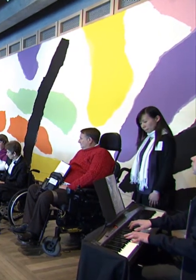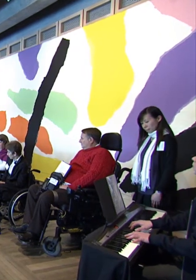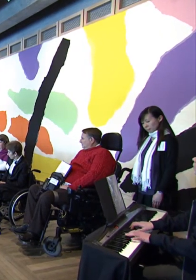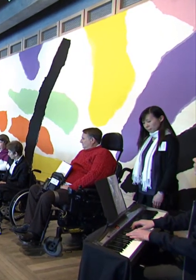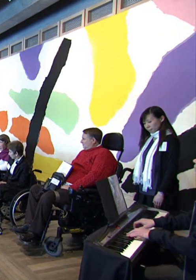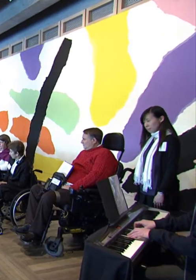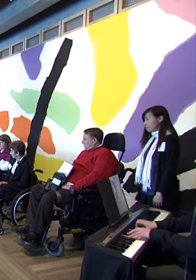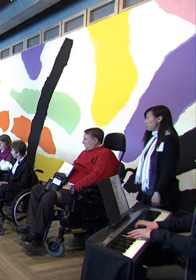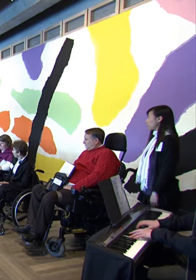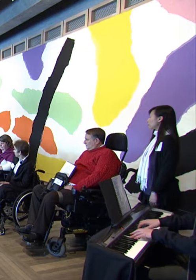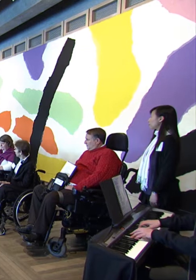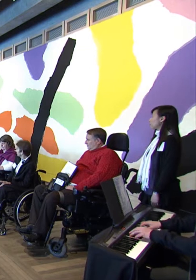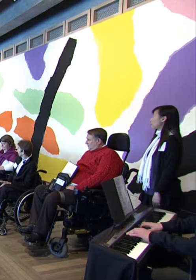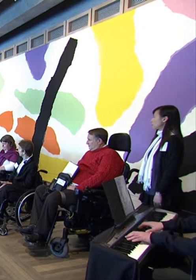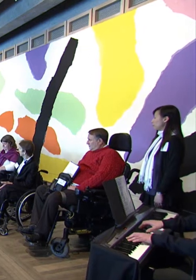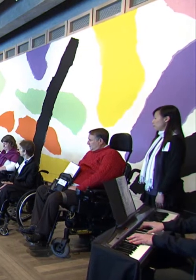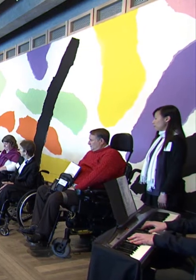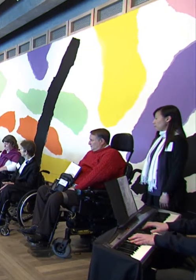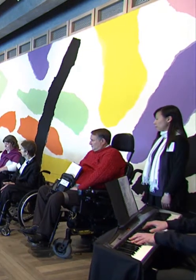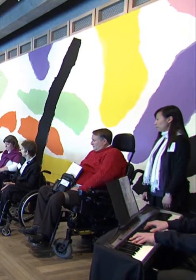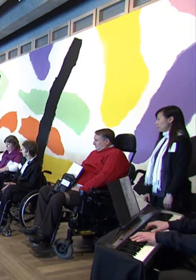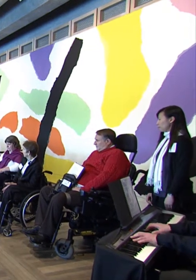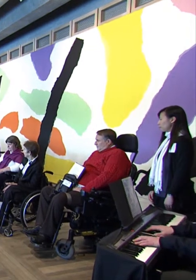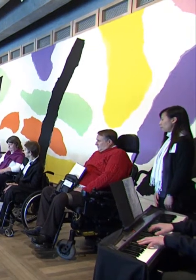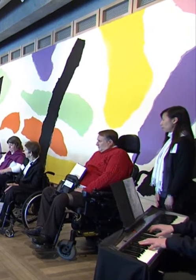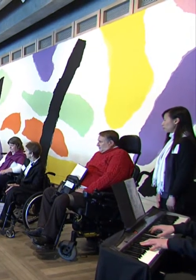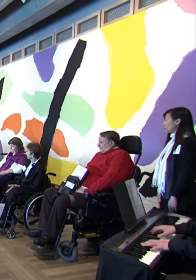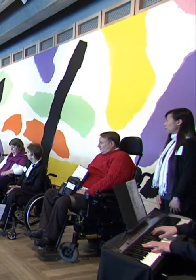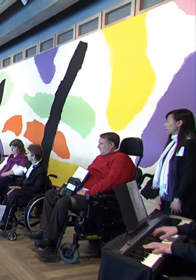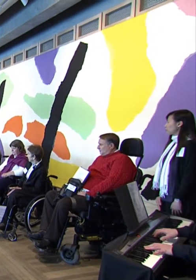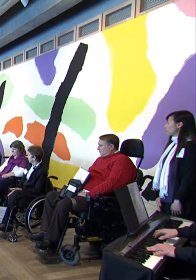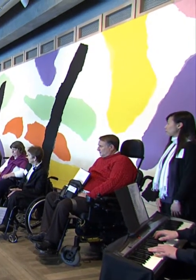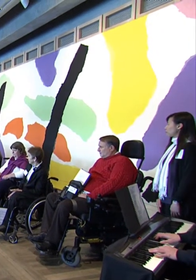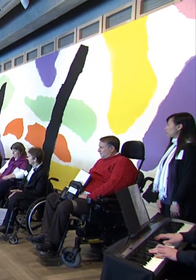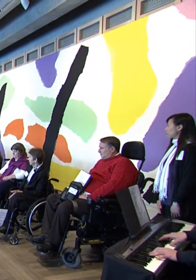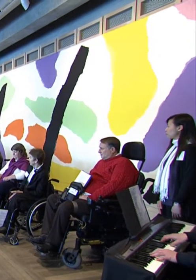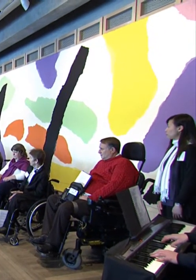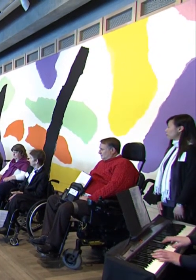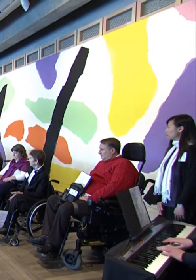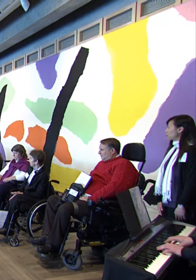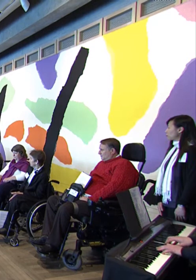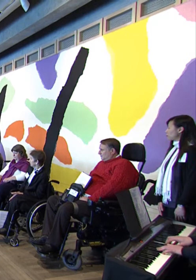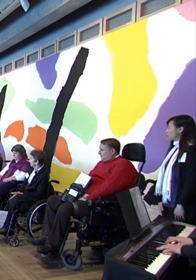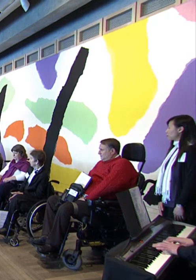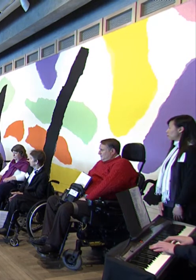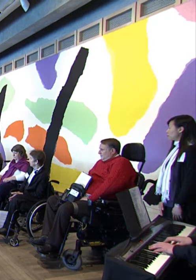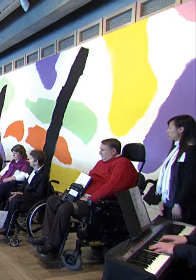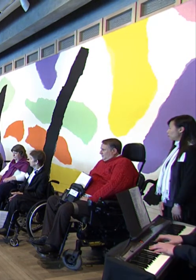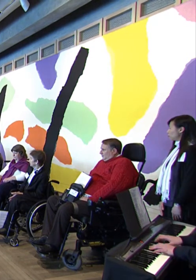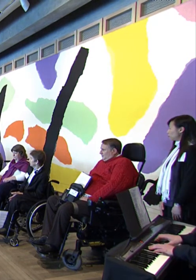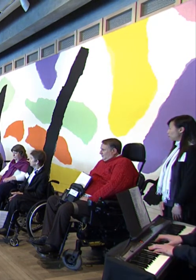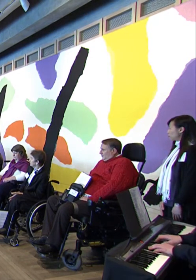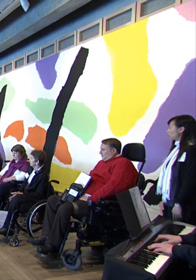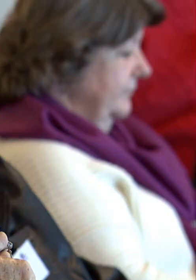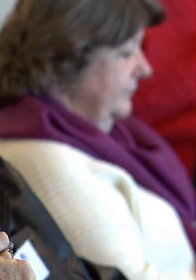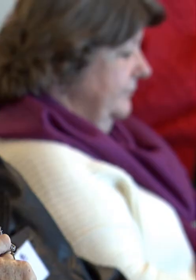so different from this hell I'm living, so different now from what it